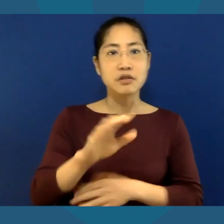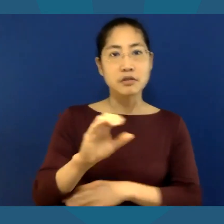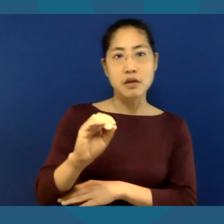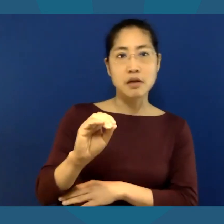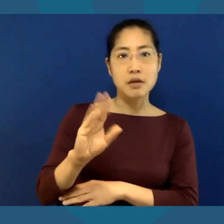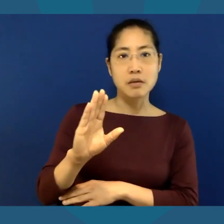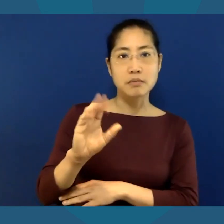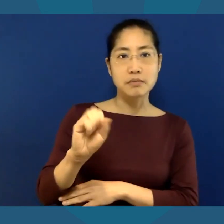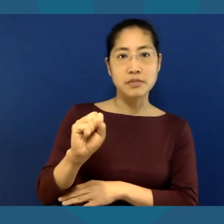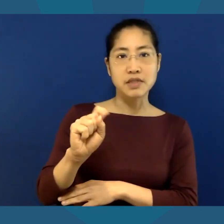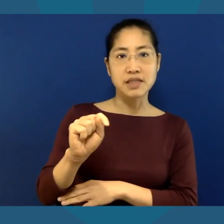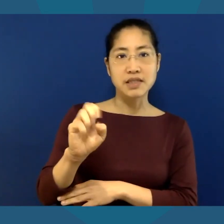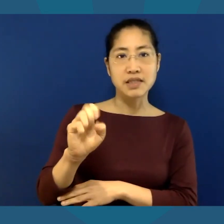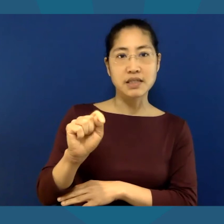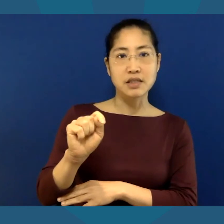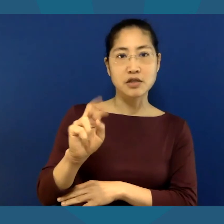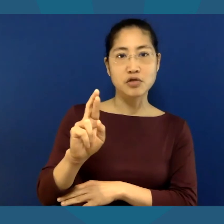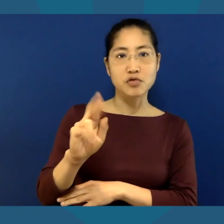and Gynecologists.